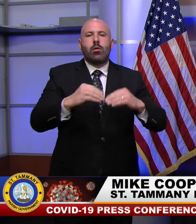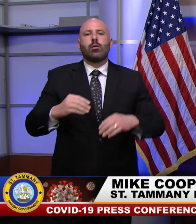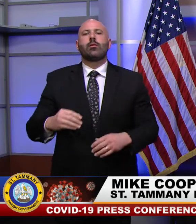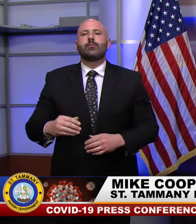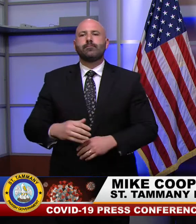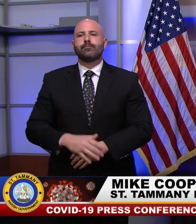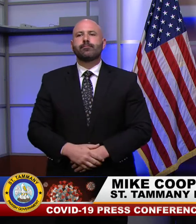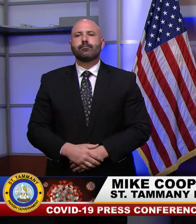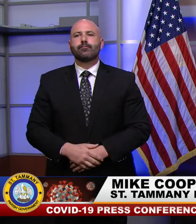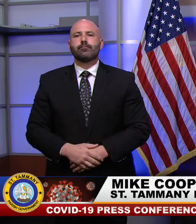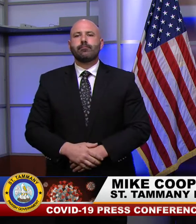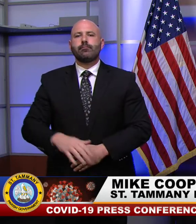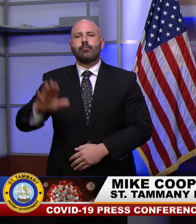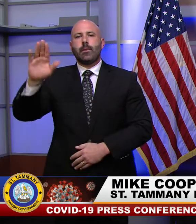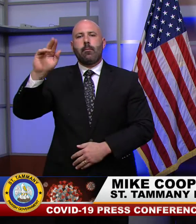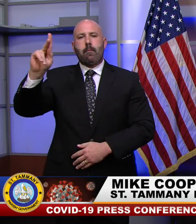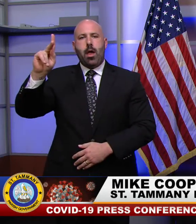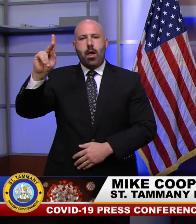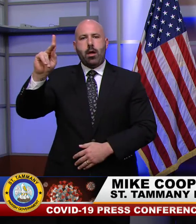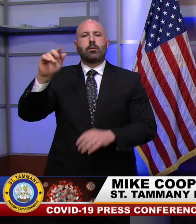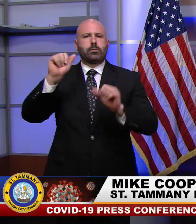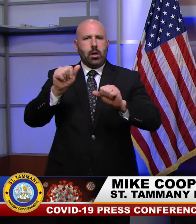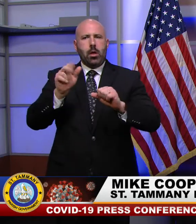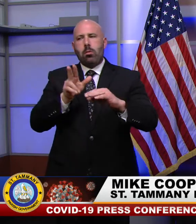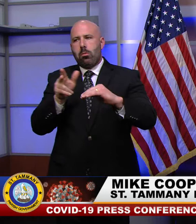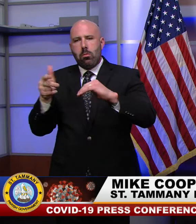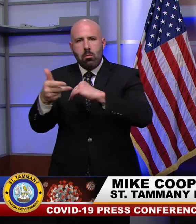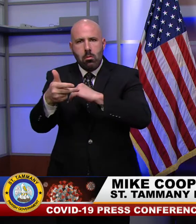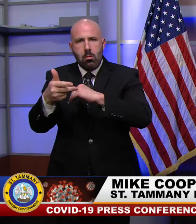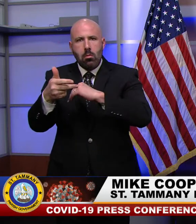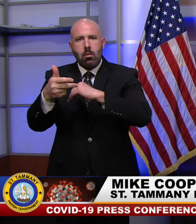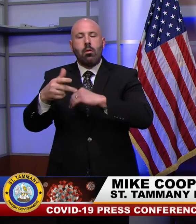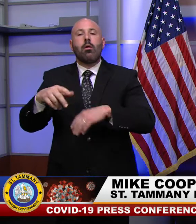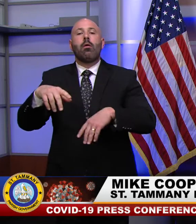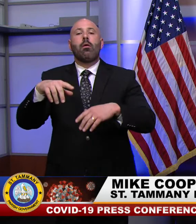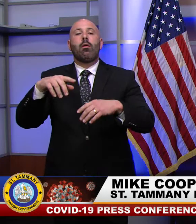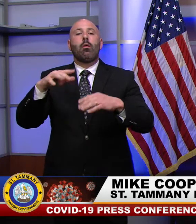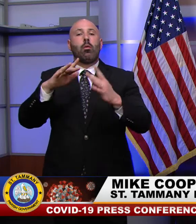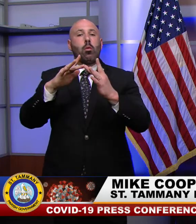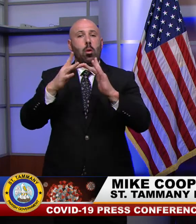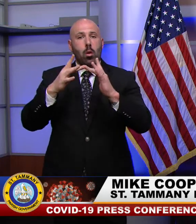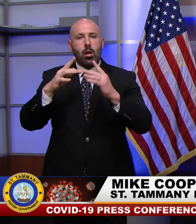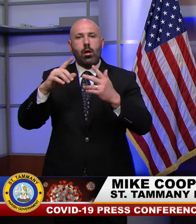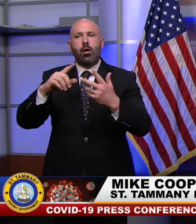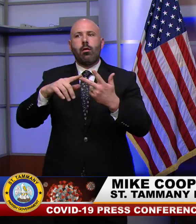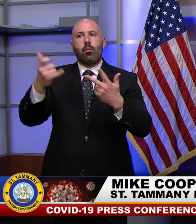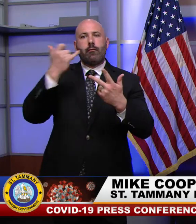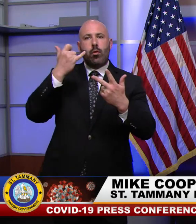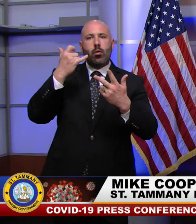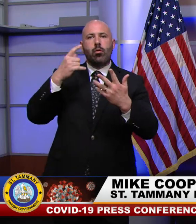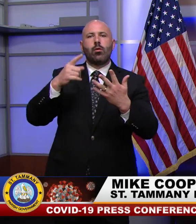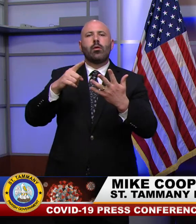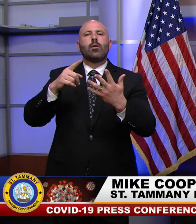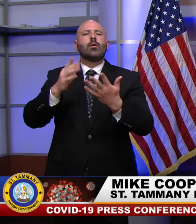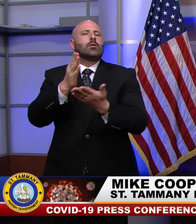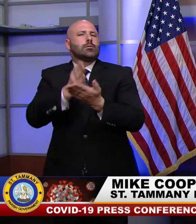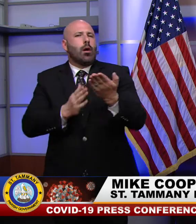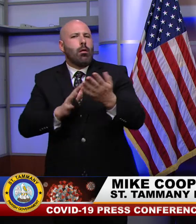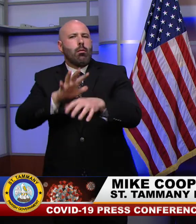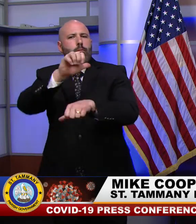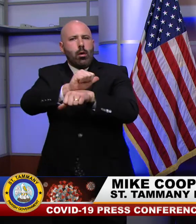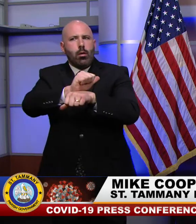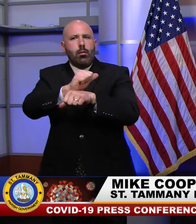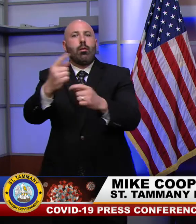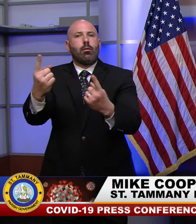are available through the drive-through, online, by phone, and some by appointment. Please call your local bank